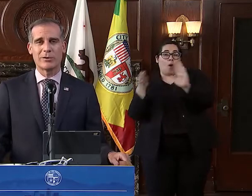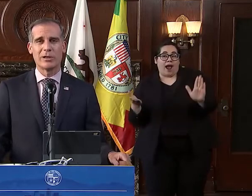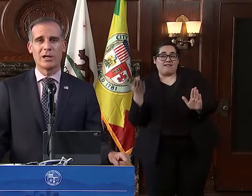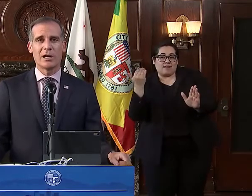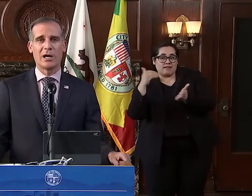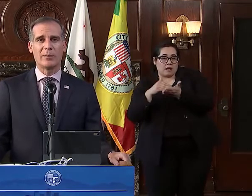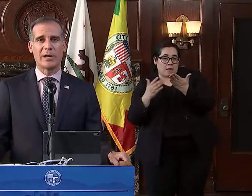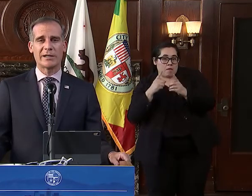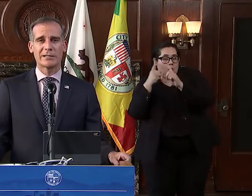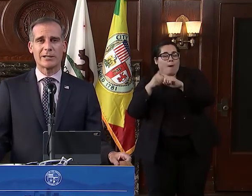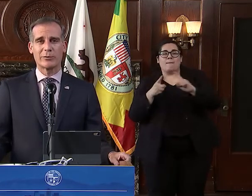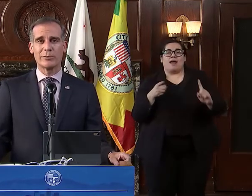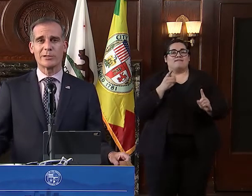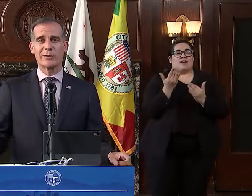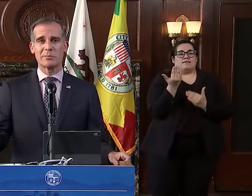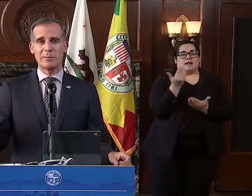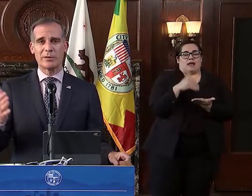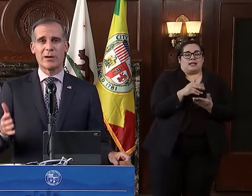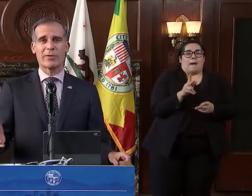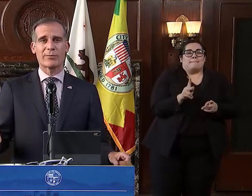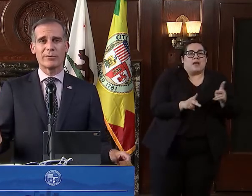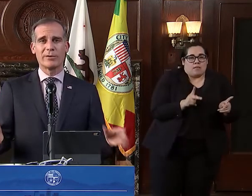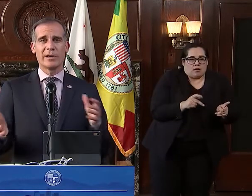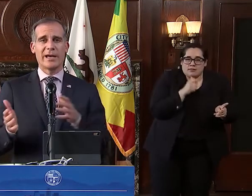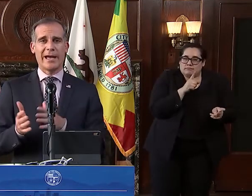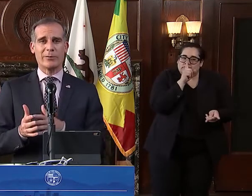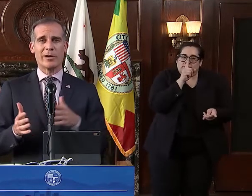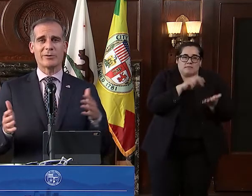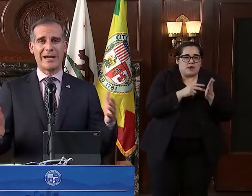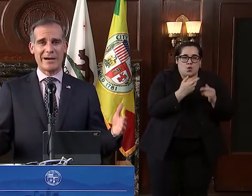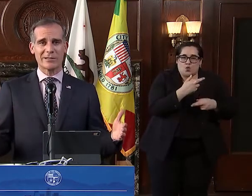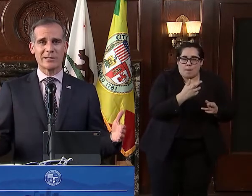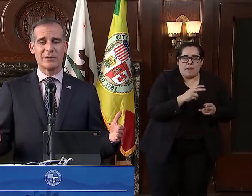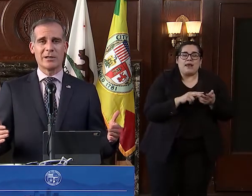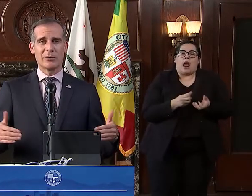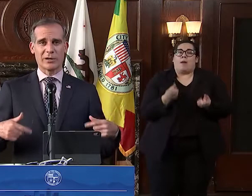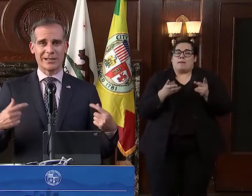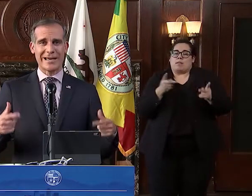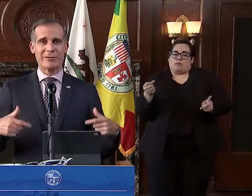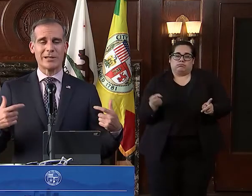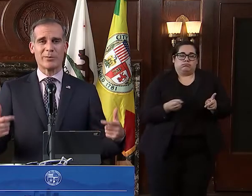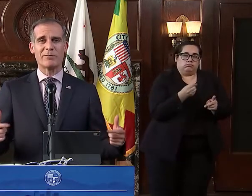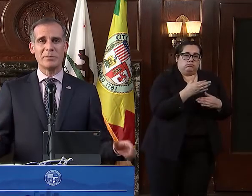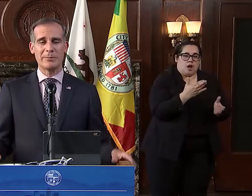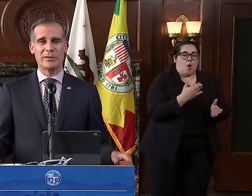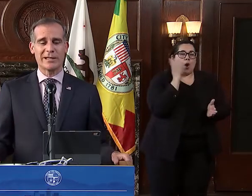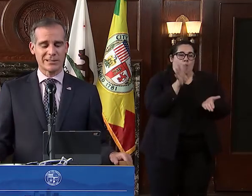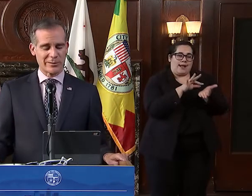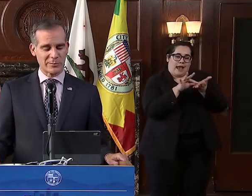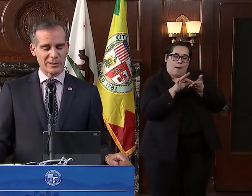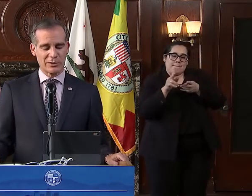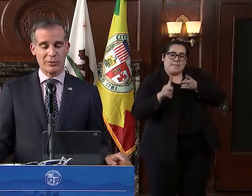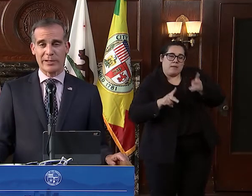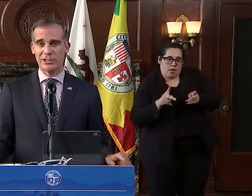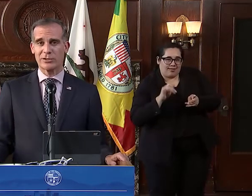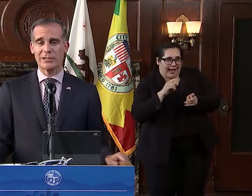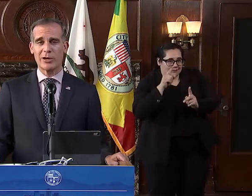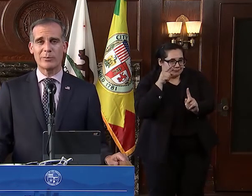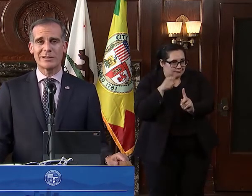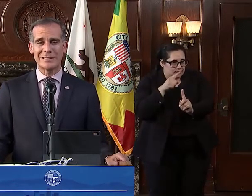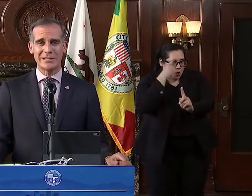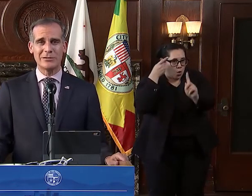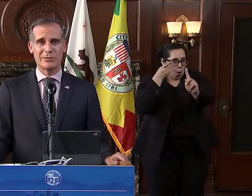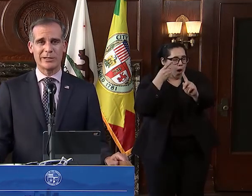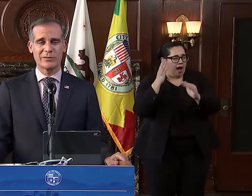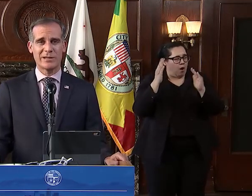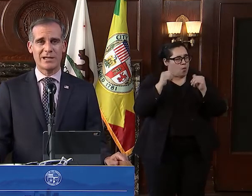is the goal, not necessarily rooms. So as people come through and we're able to house them, we're going to count the number of people. That's always been the goal. But I certainly hope